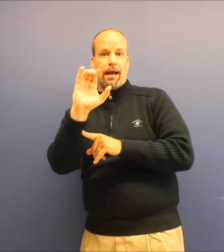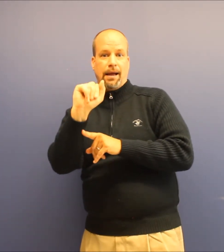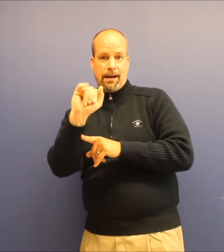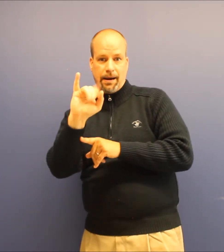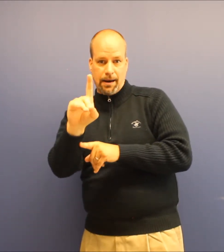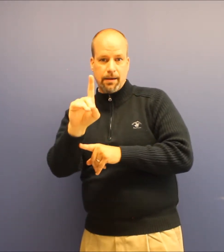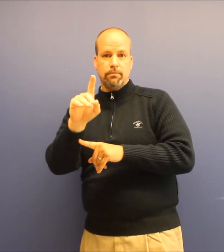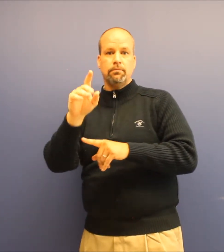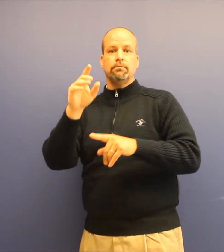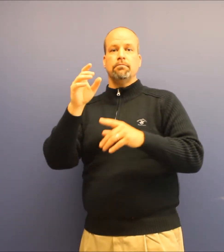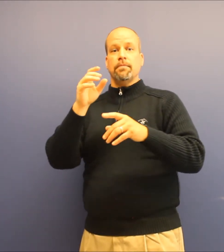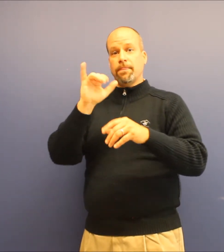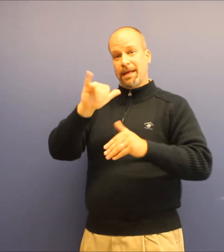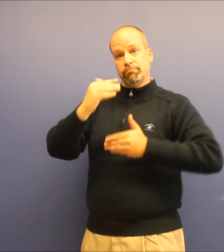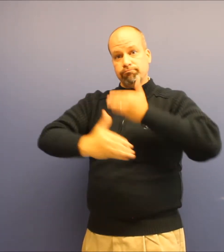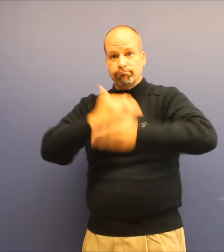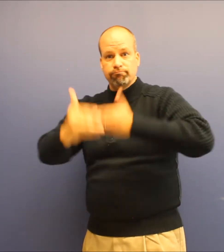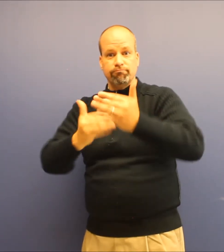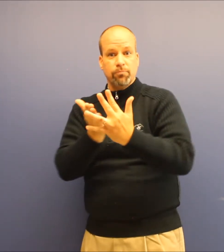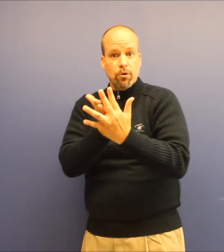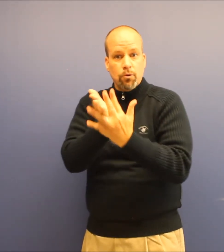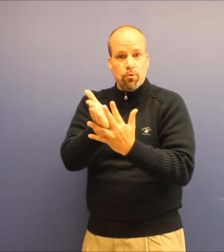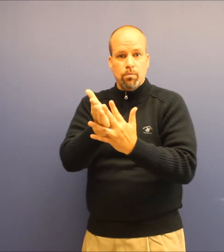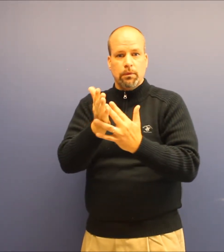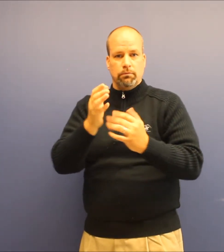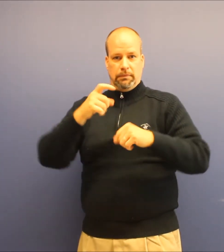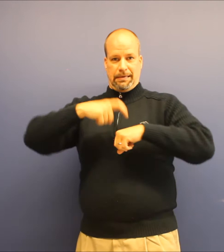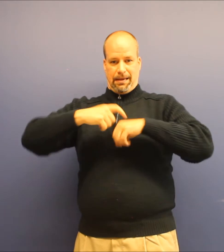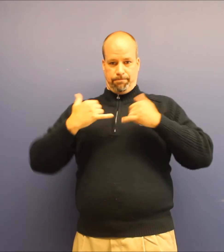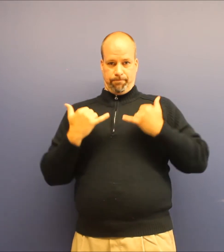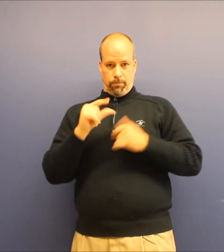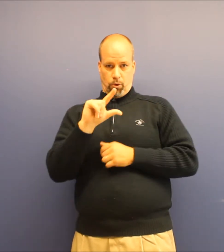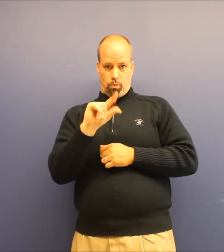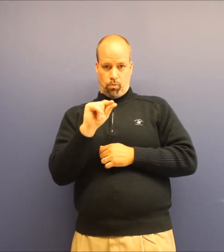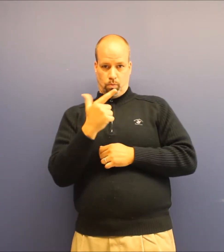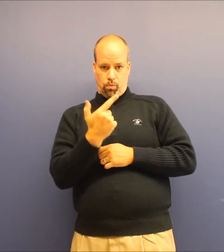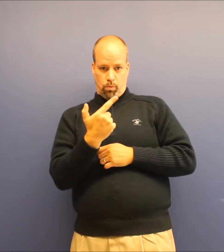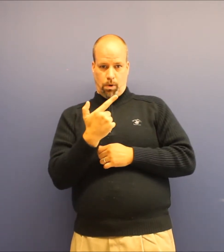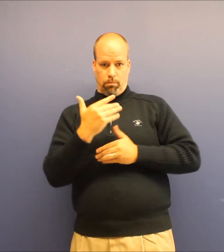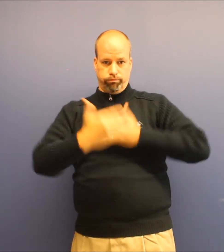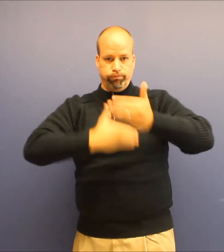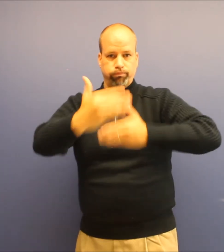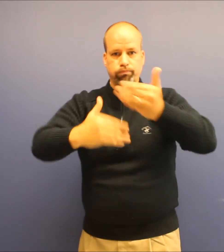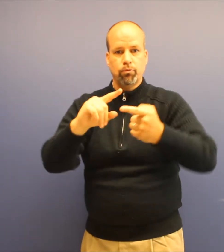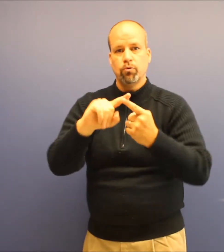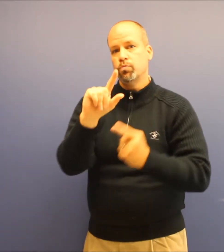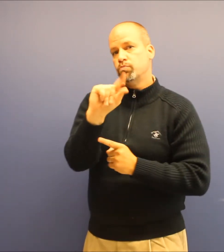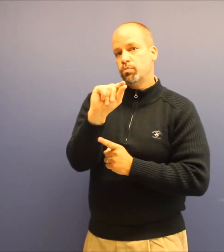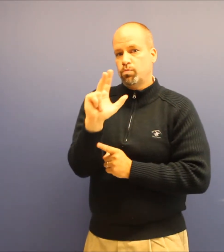expansion phases out between 2021 and 2023.